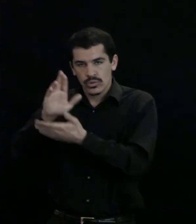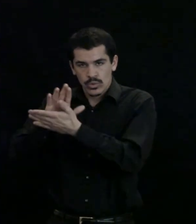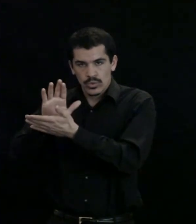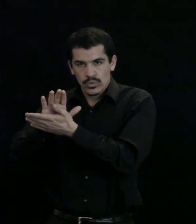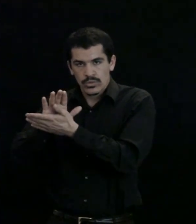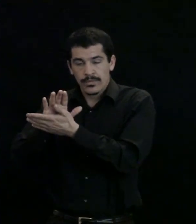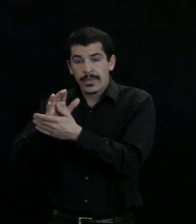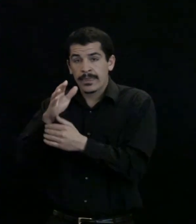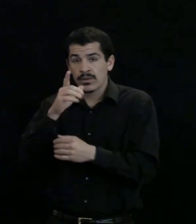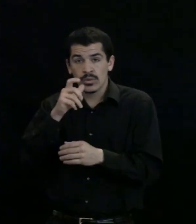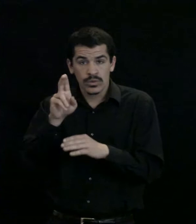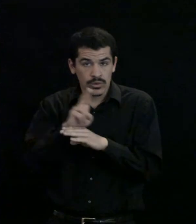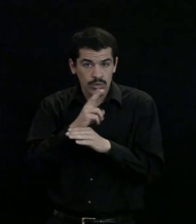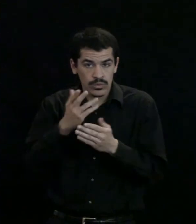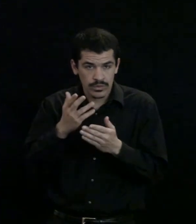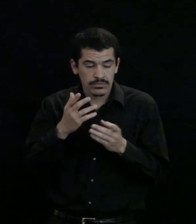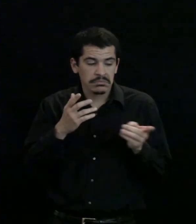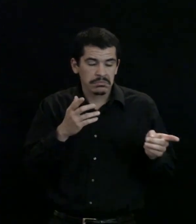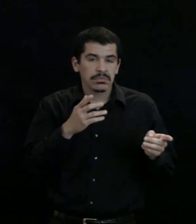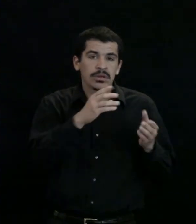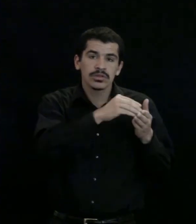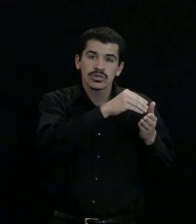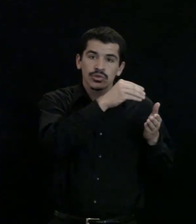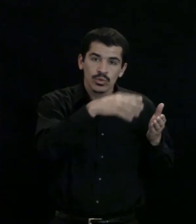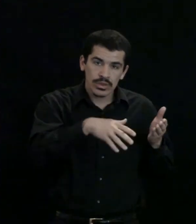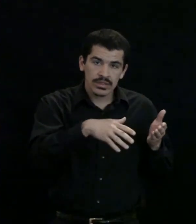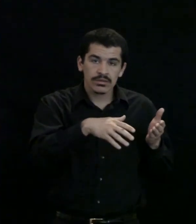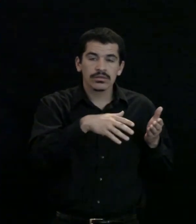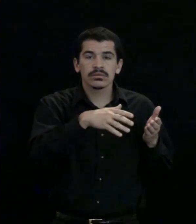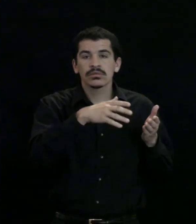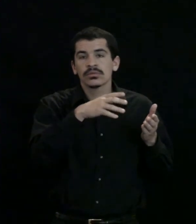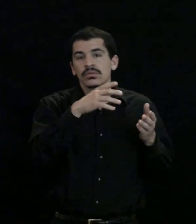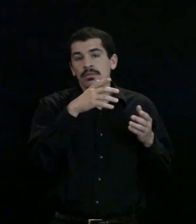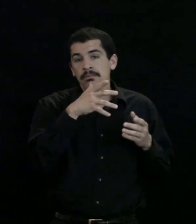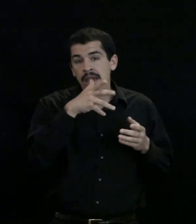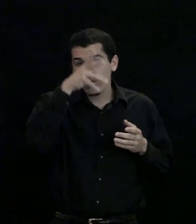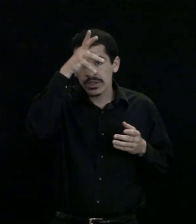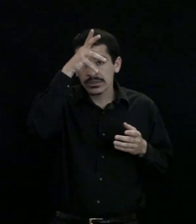Users would be school students and parents,